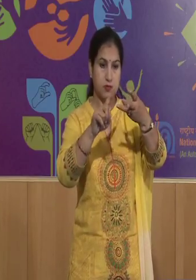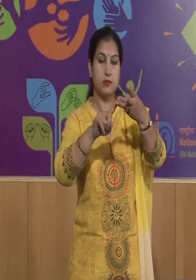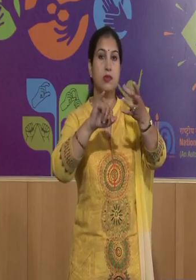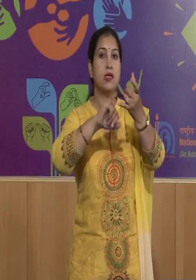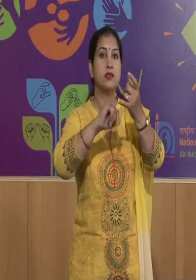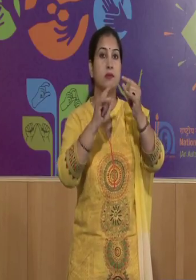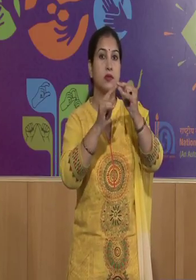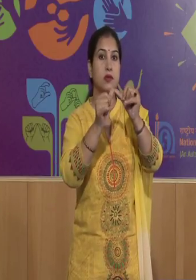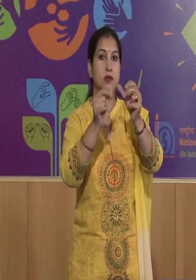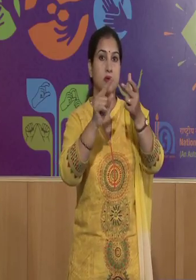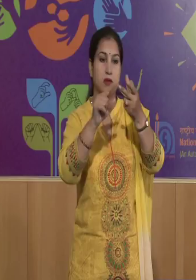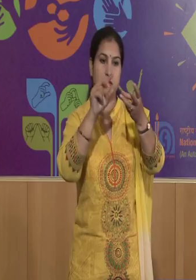France, Spain